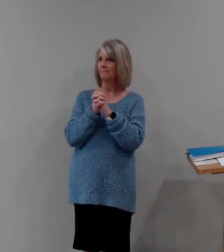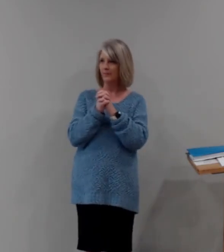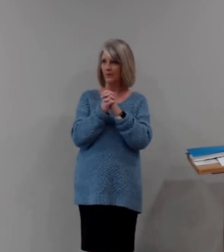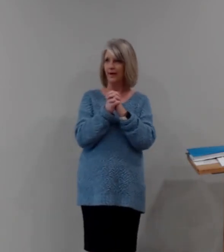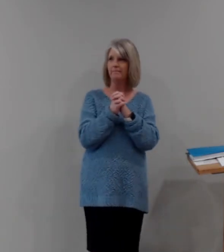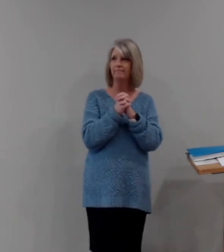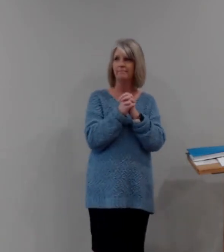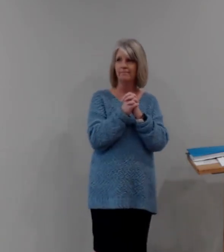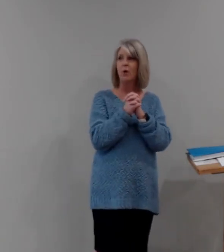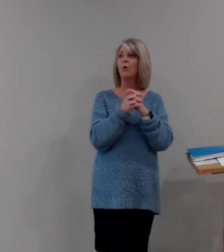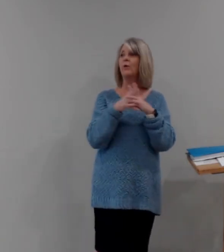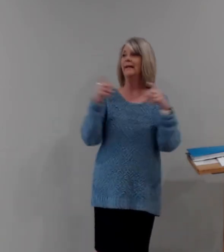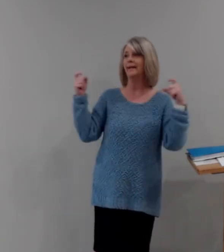Okay? Or win.